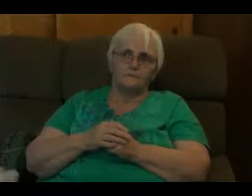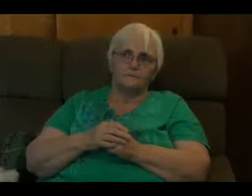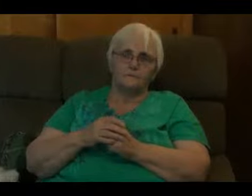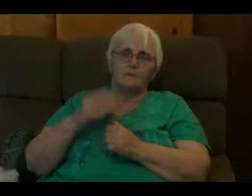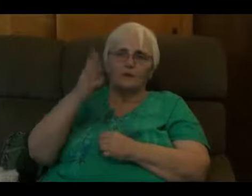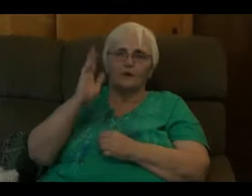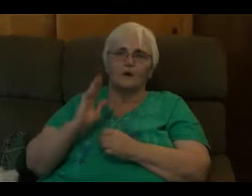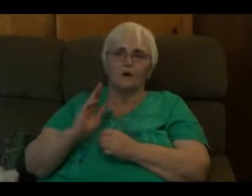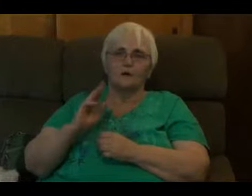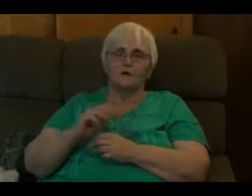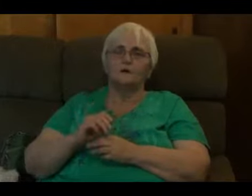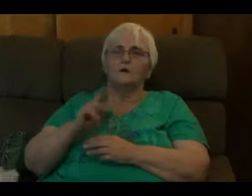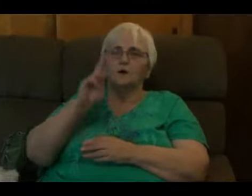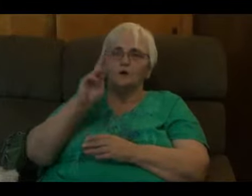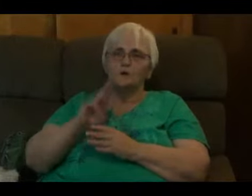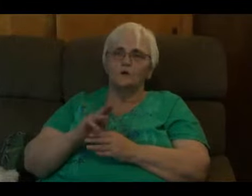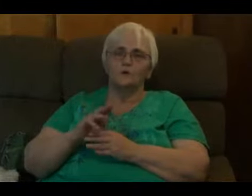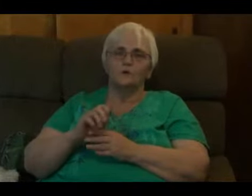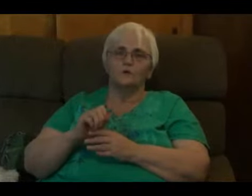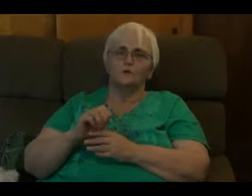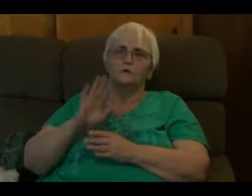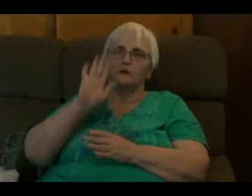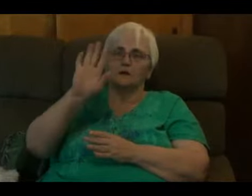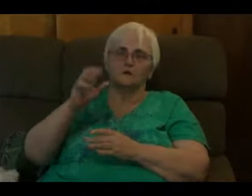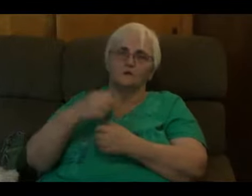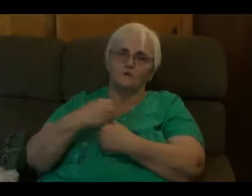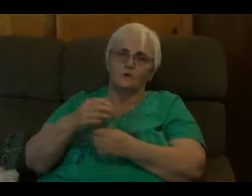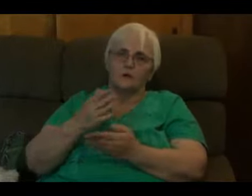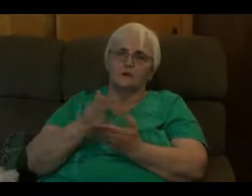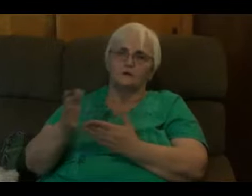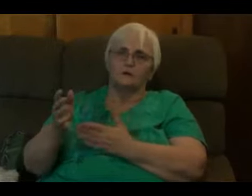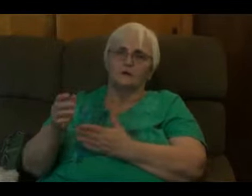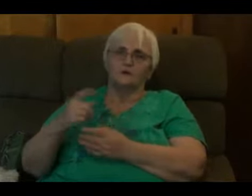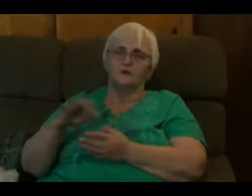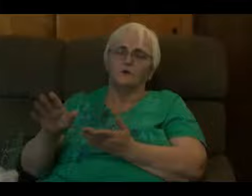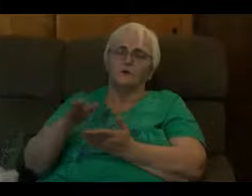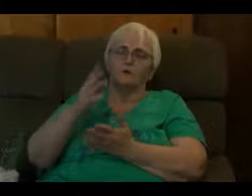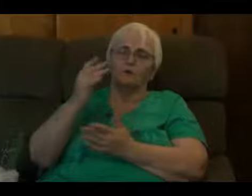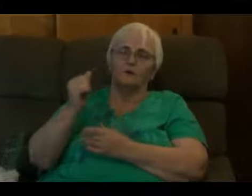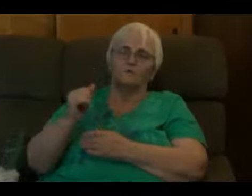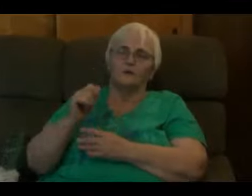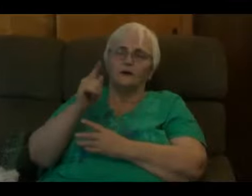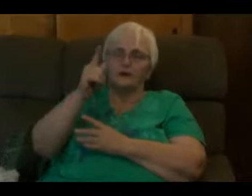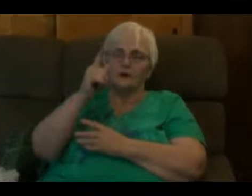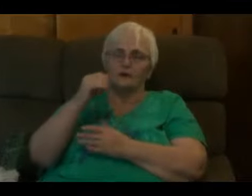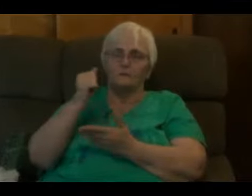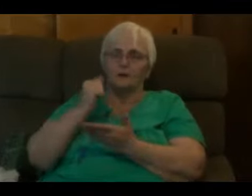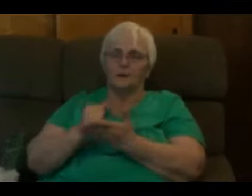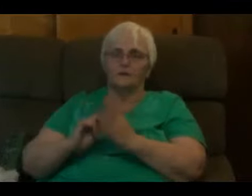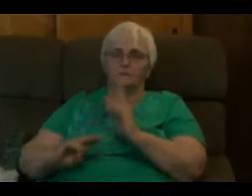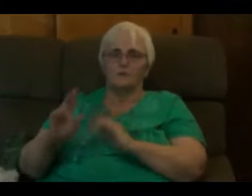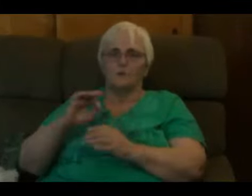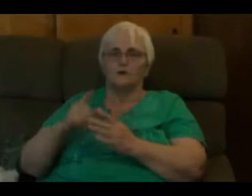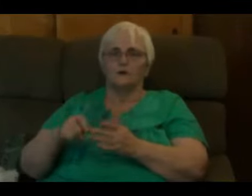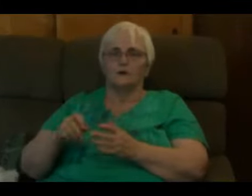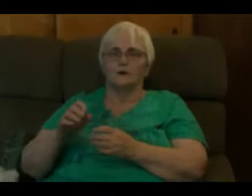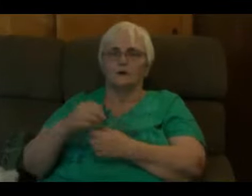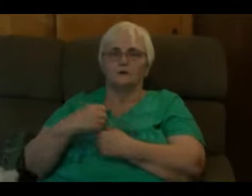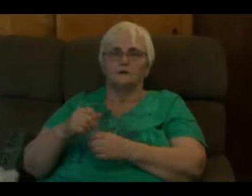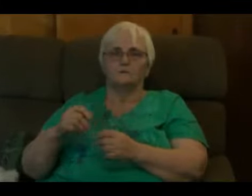Godly usage of His creation is to glorify and help people. And what that does is creates clarity in our lives. I